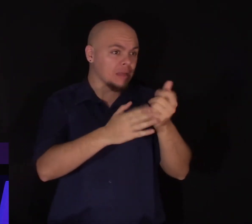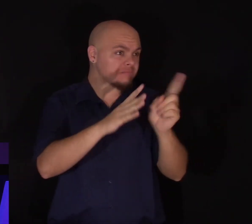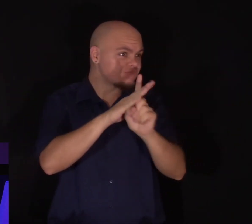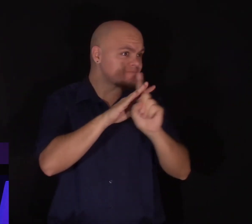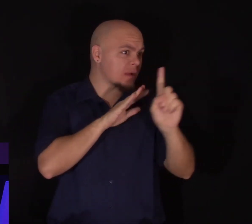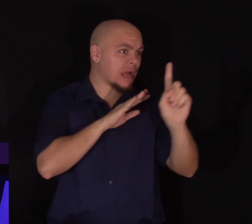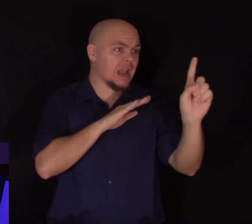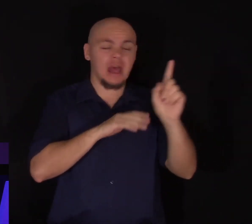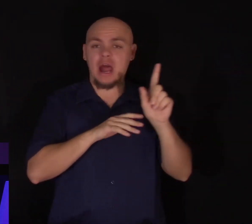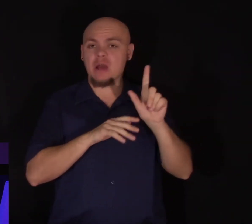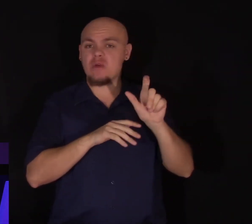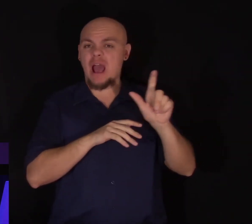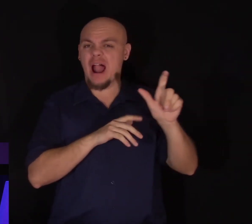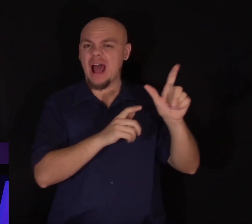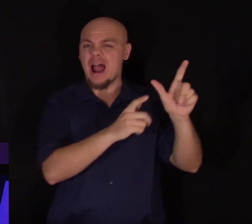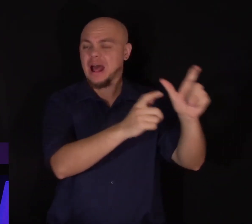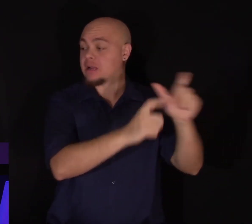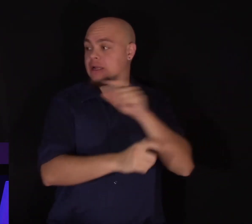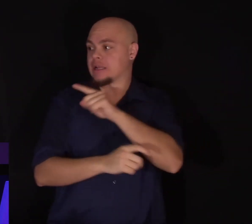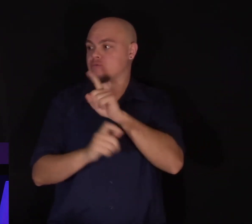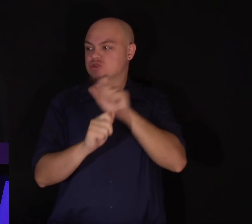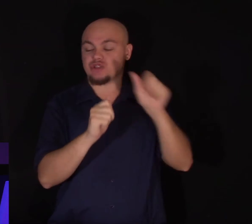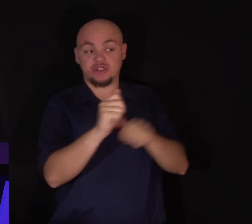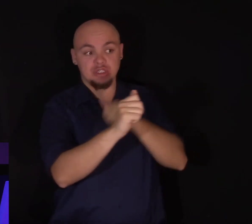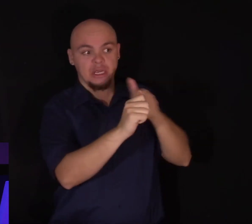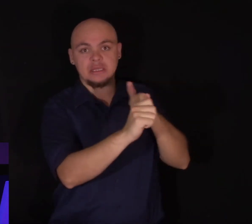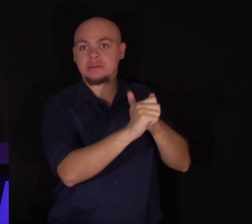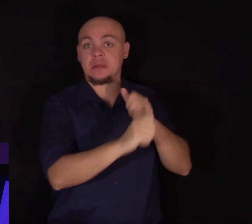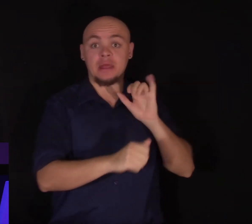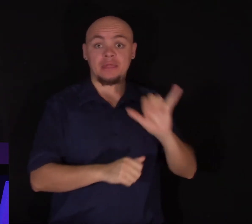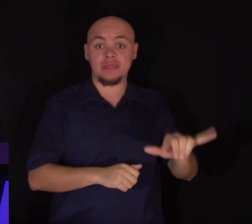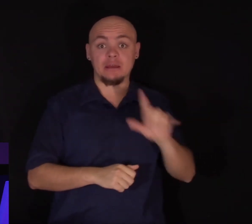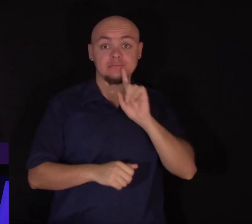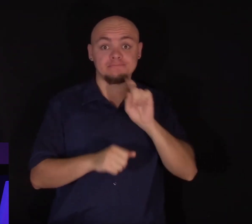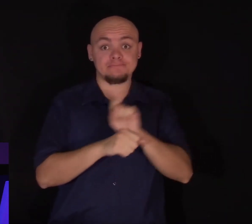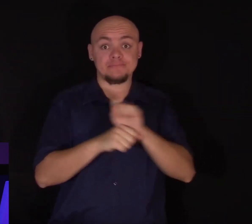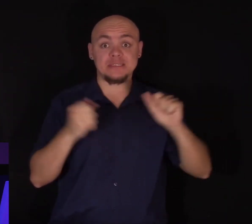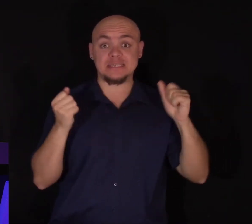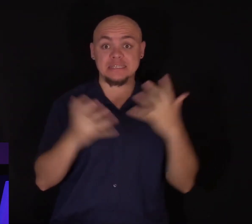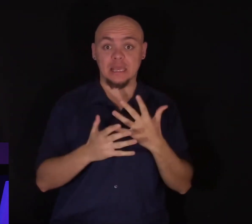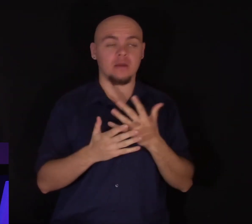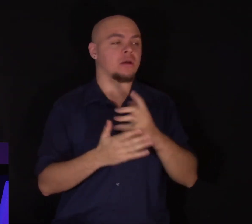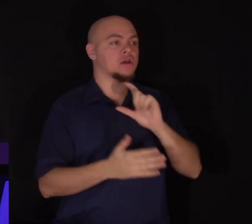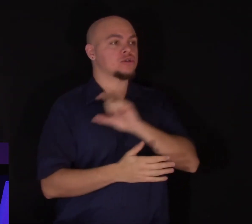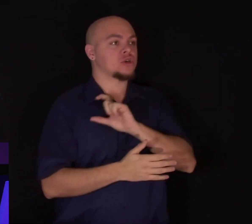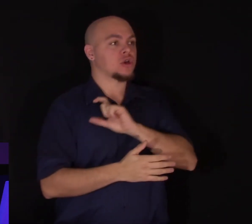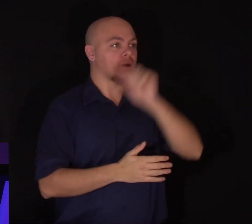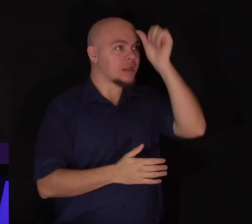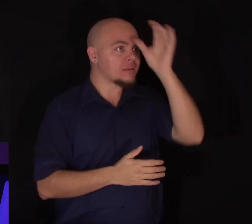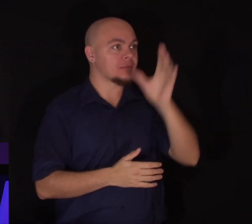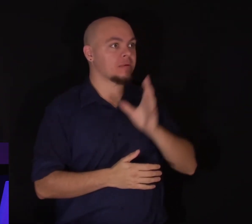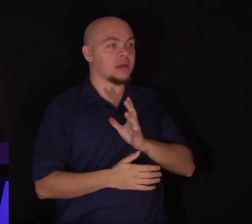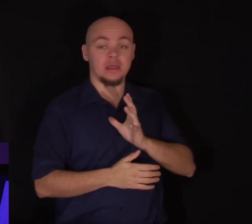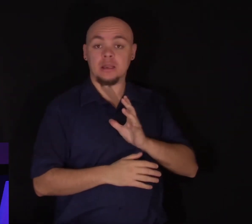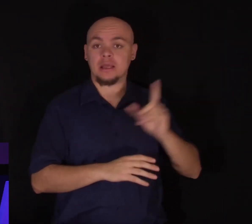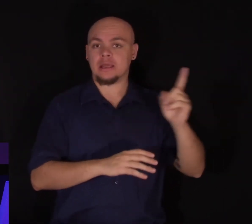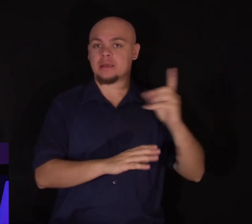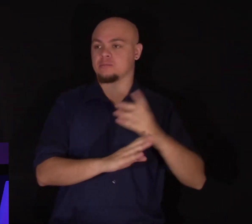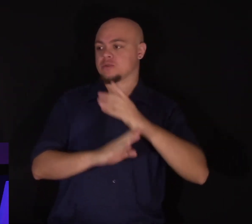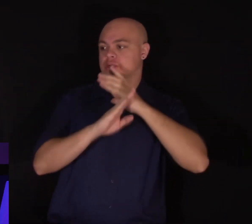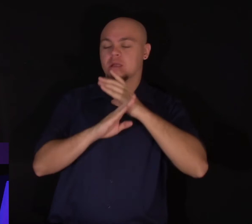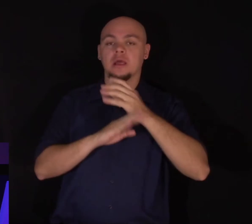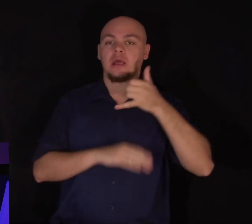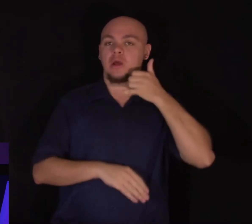that crowd holding his phone with him chasing me, which was literally terrifying, but managed to get to a security guard who protected me and called the